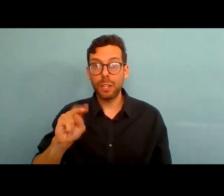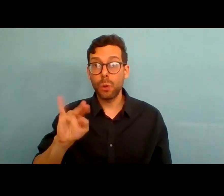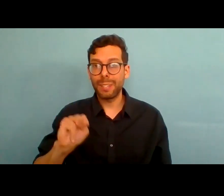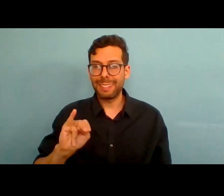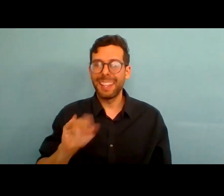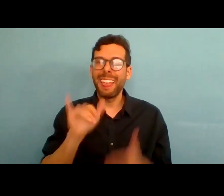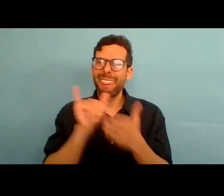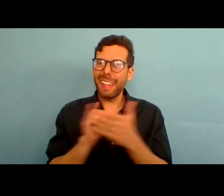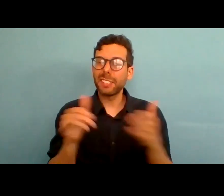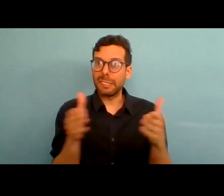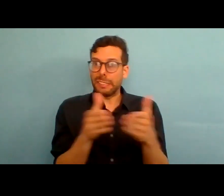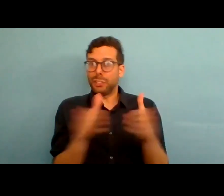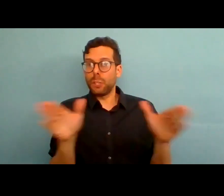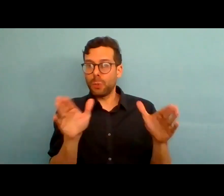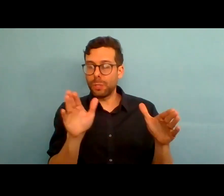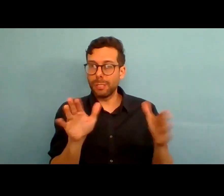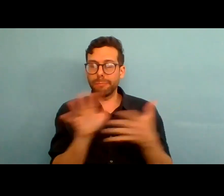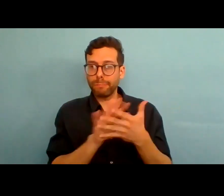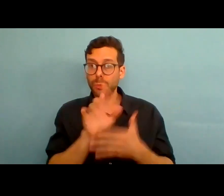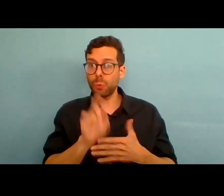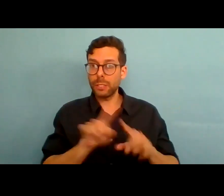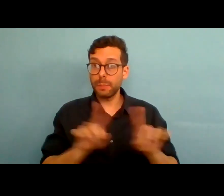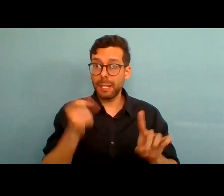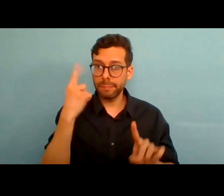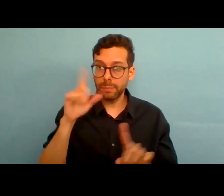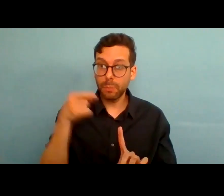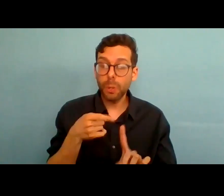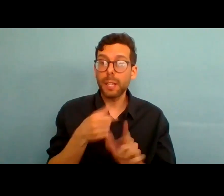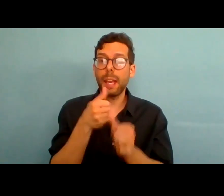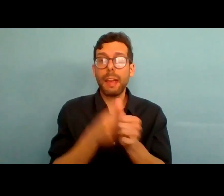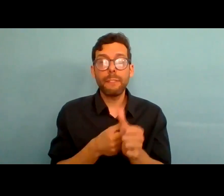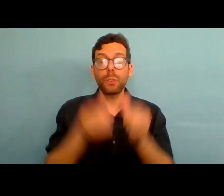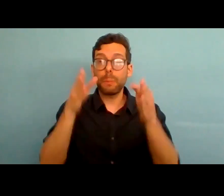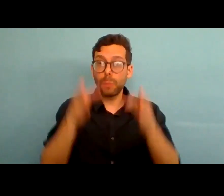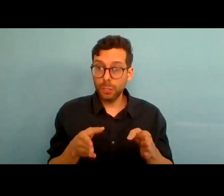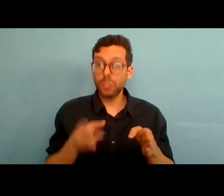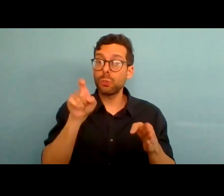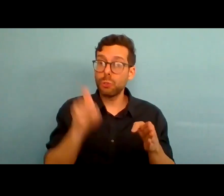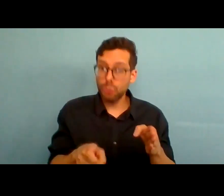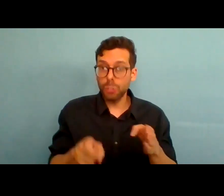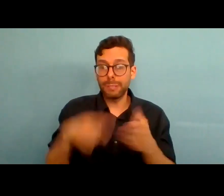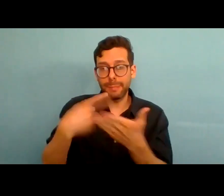at. And so, of course, every person would want to have a conversation with their healthcare professional to